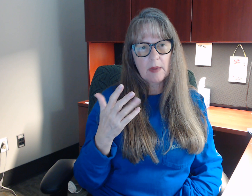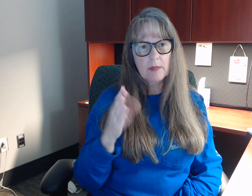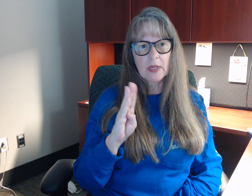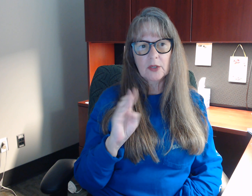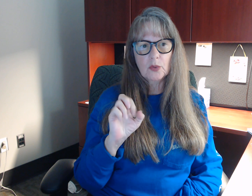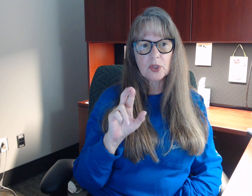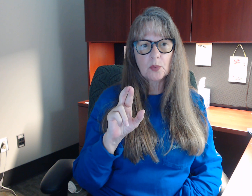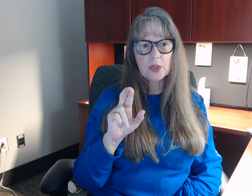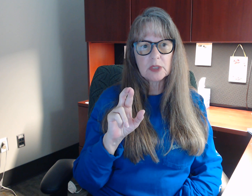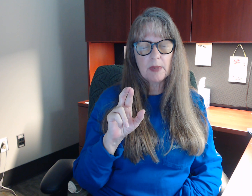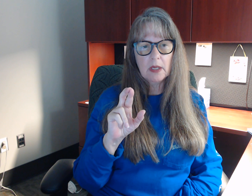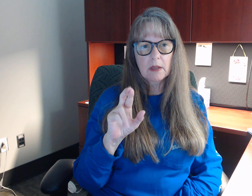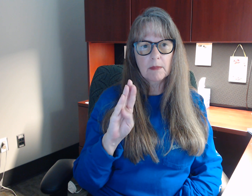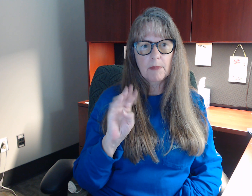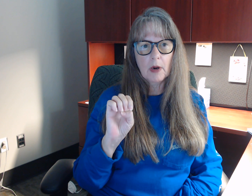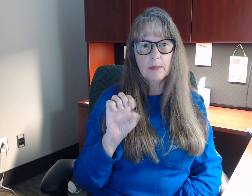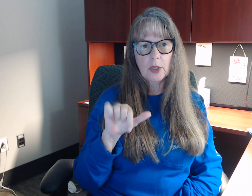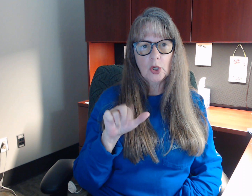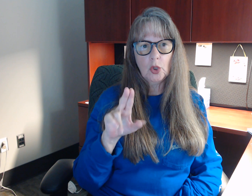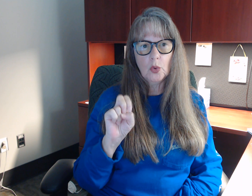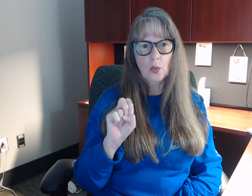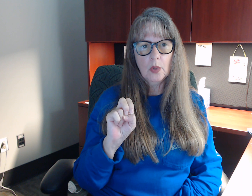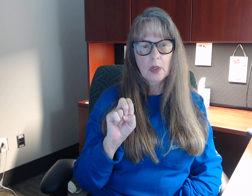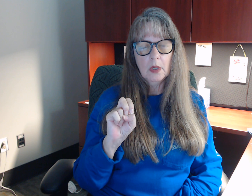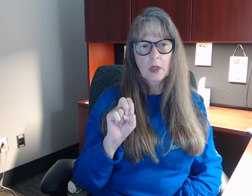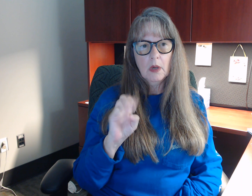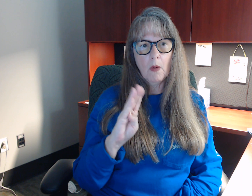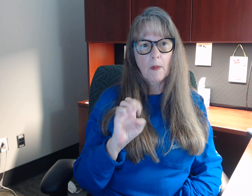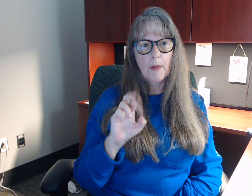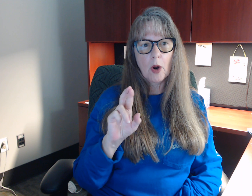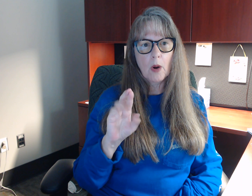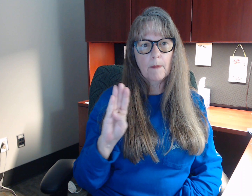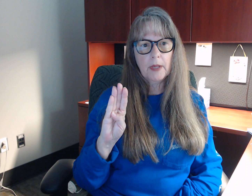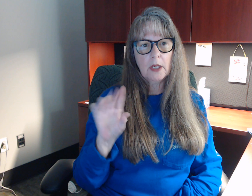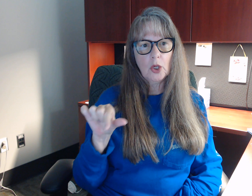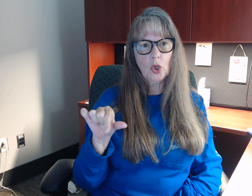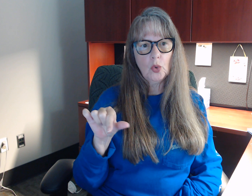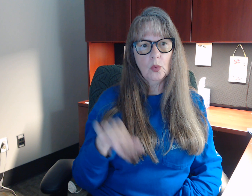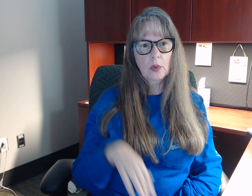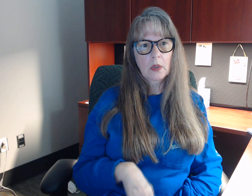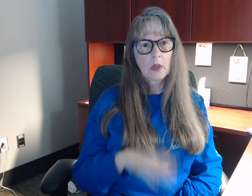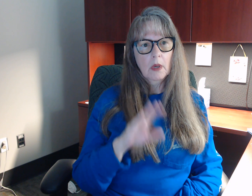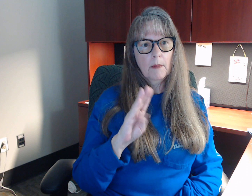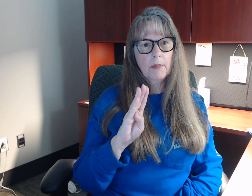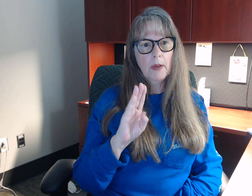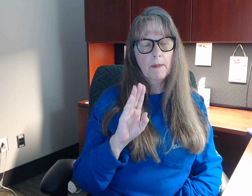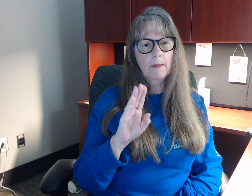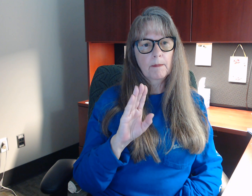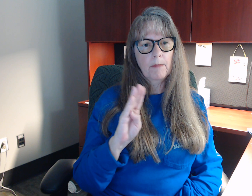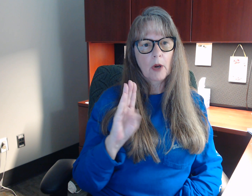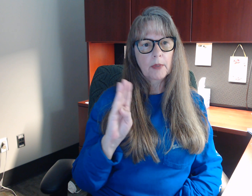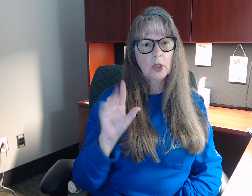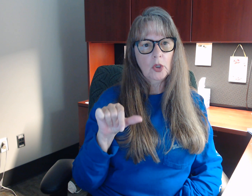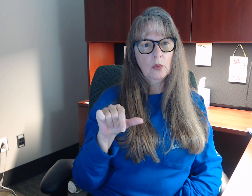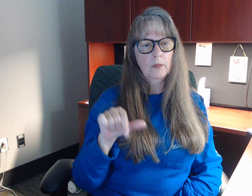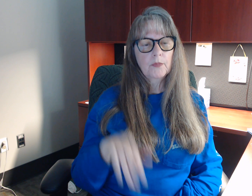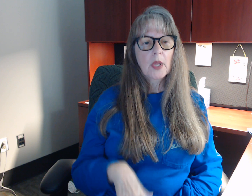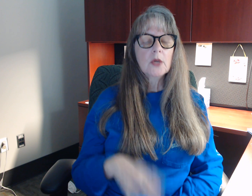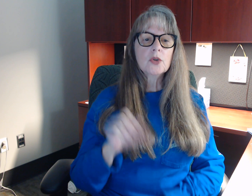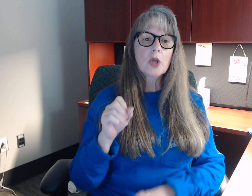you wish you want to spell it, barbecue, or barbecue, but barbecue. So